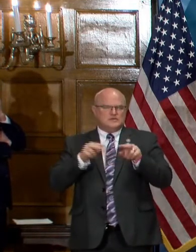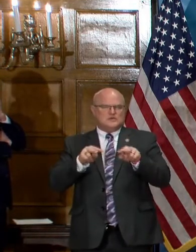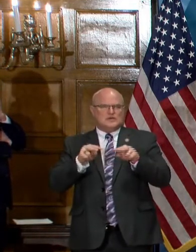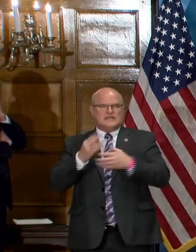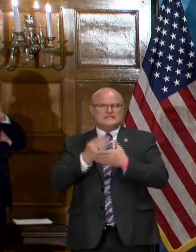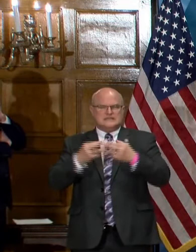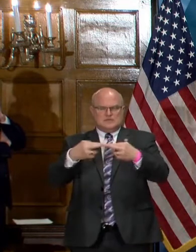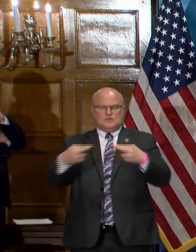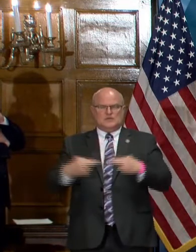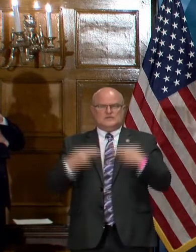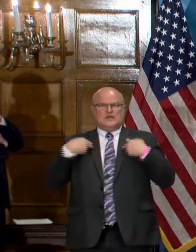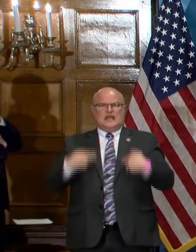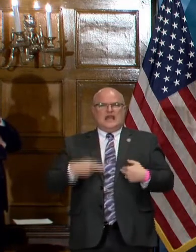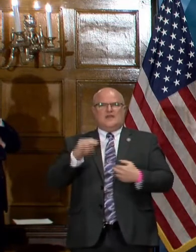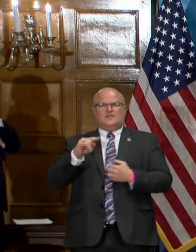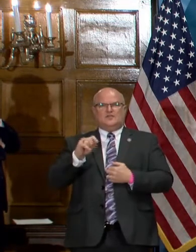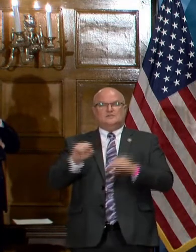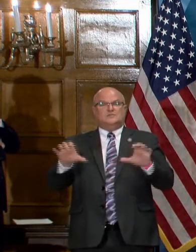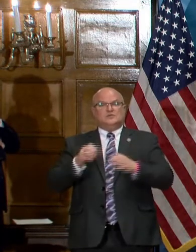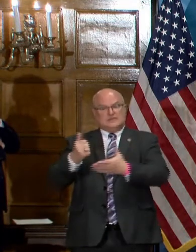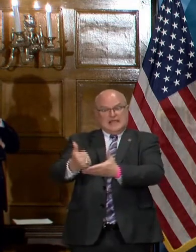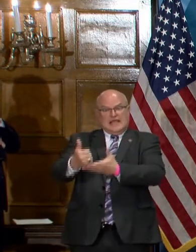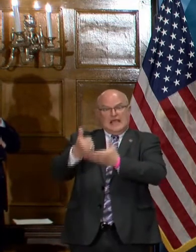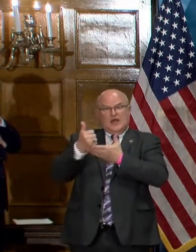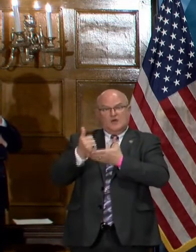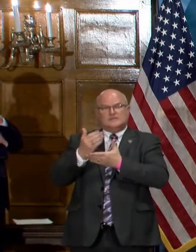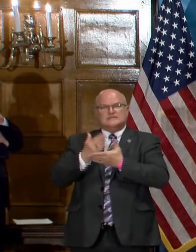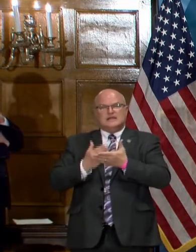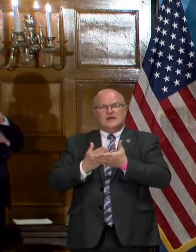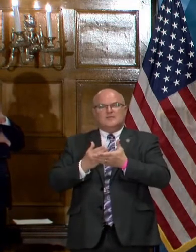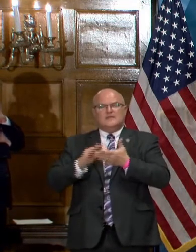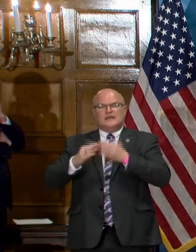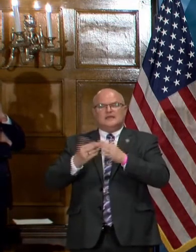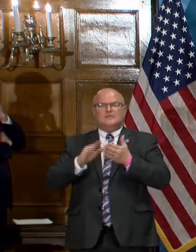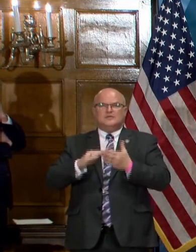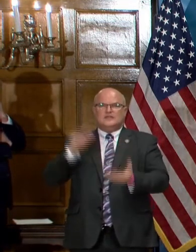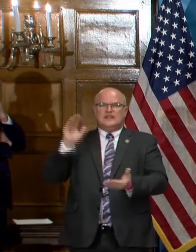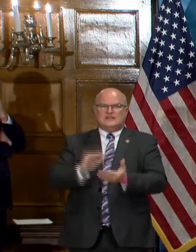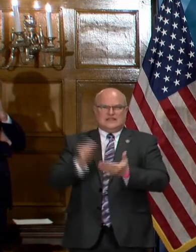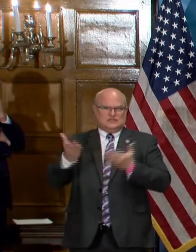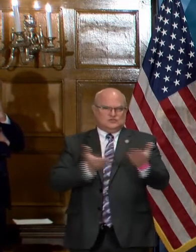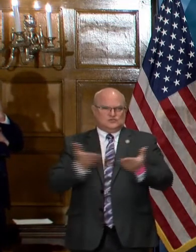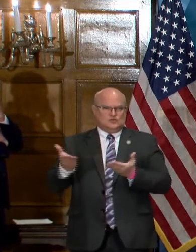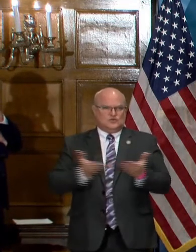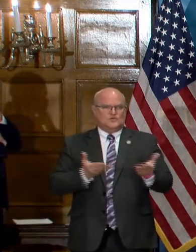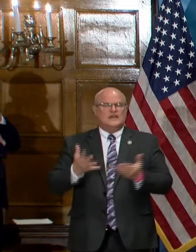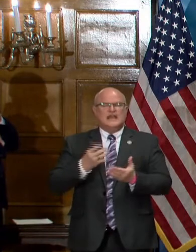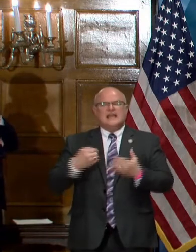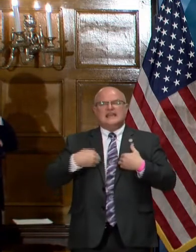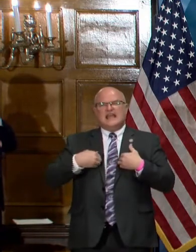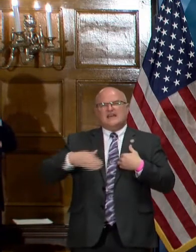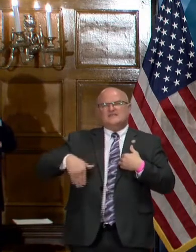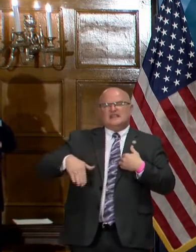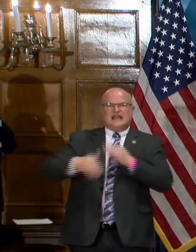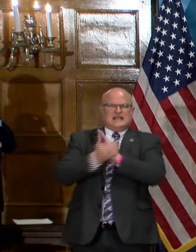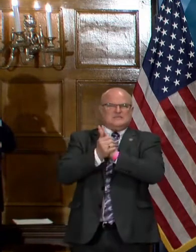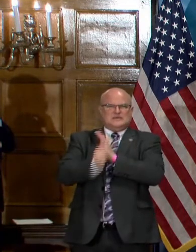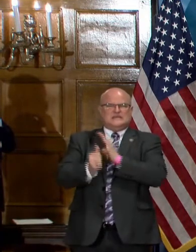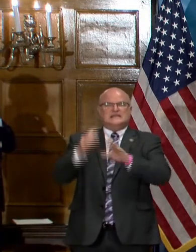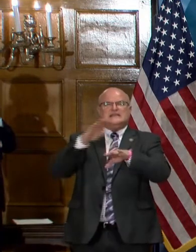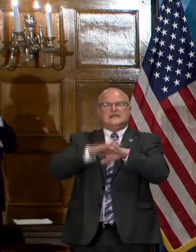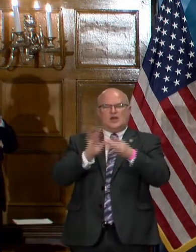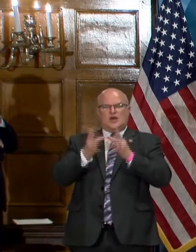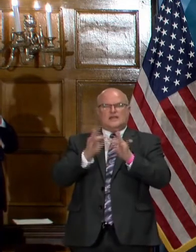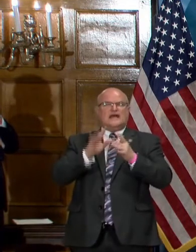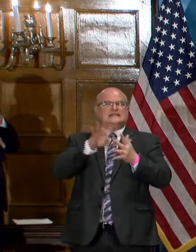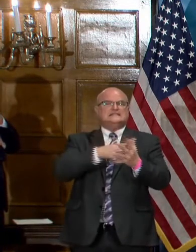at some regional health units that'll be doing it to help some of these underserved communities and ones that have a kind of a lack of an ability to get online to